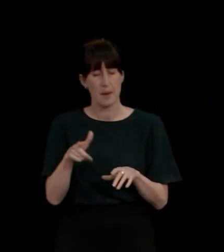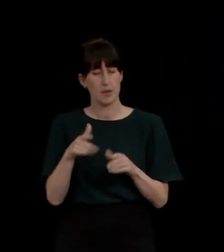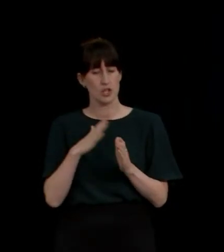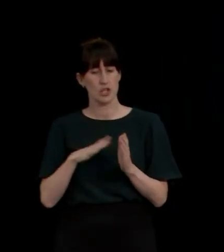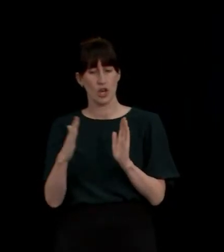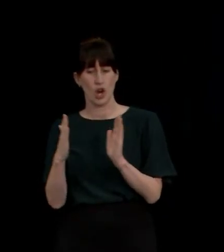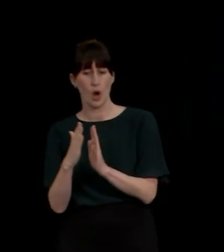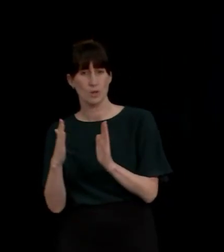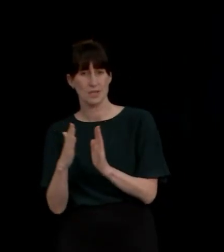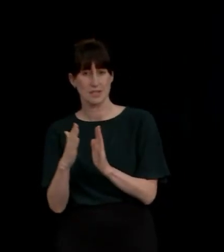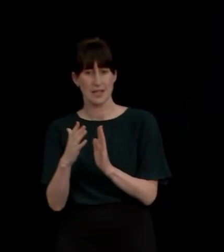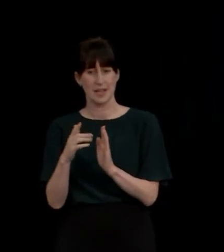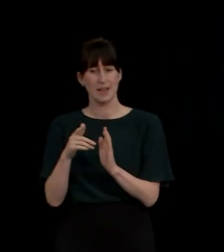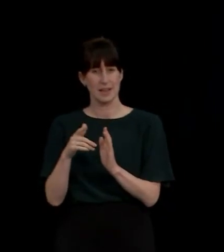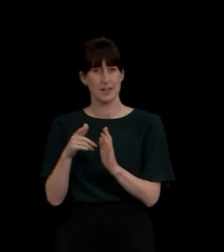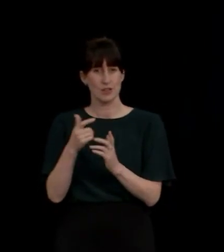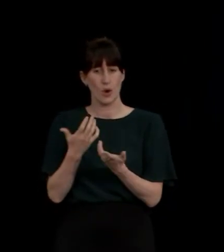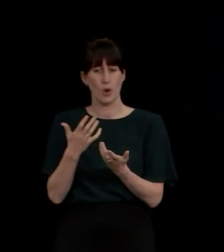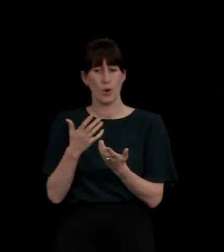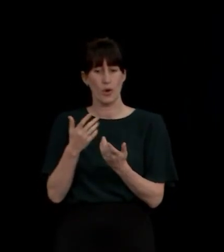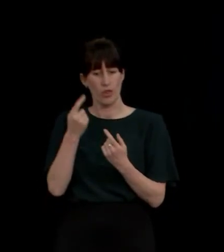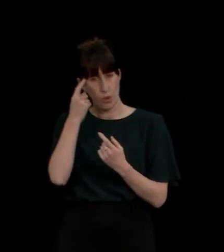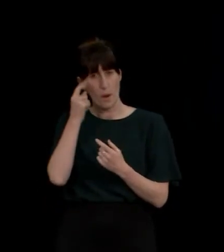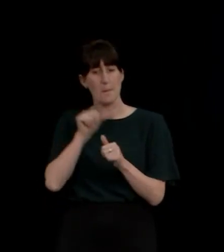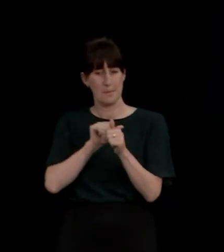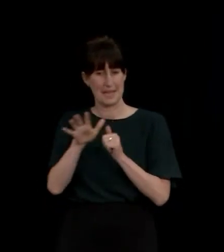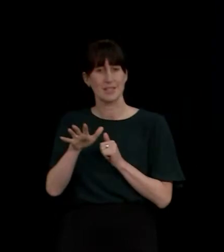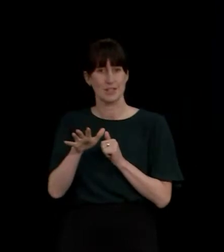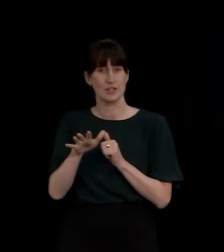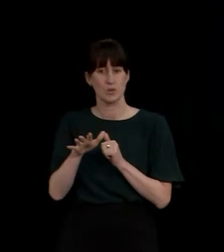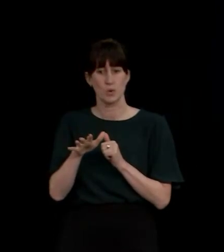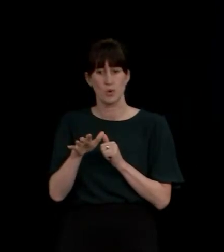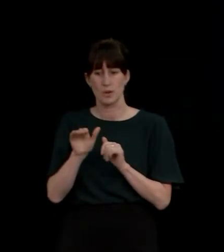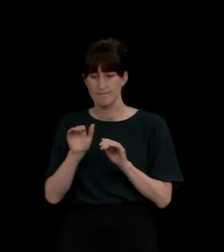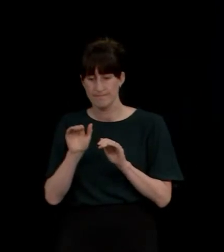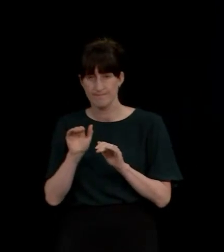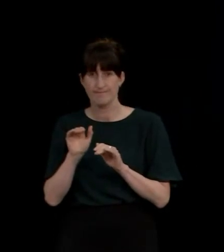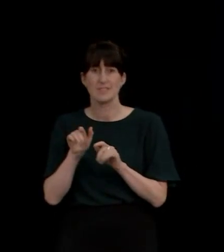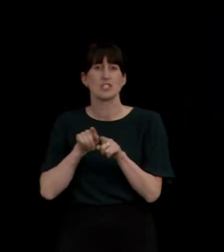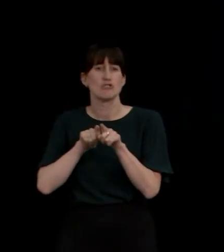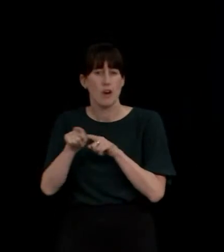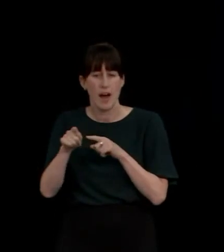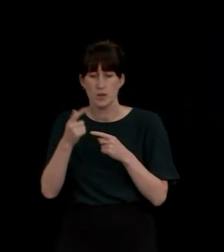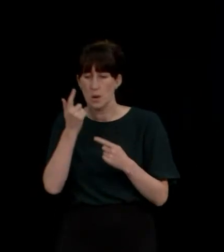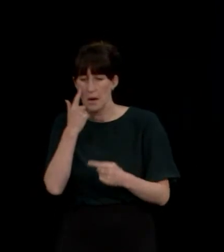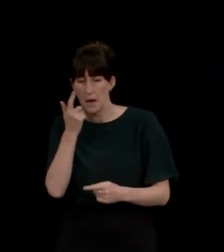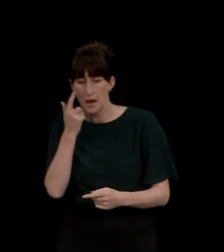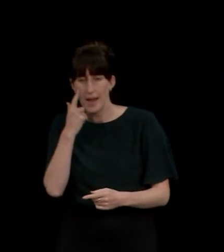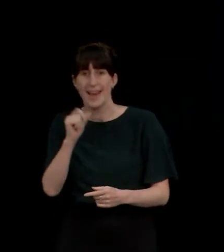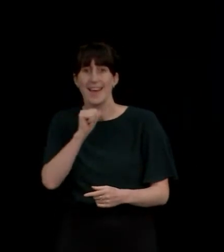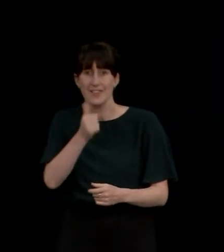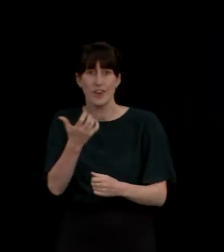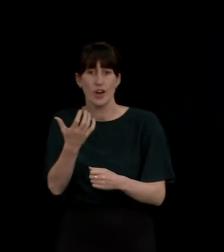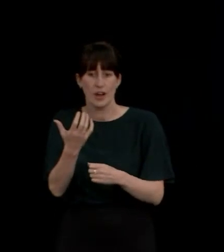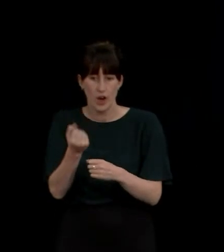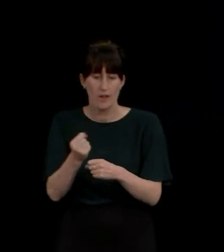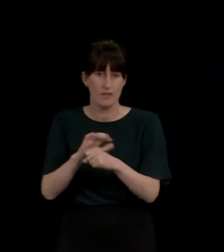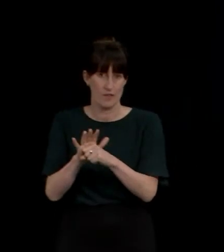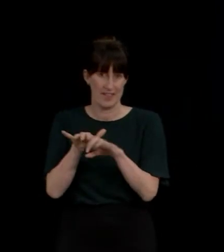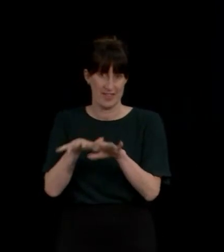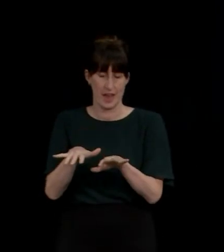focus going out to all those as part of surveillance testing and any case finding, just because there is movement often between different